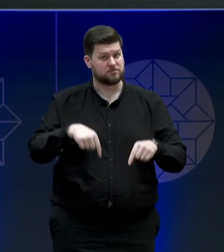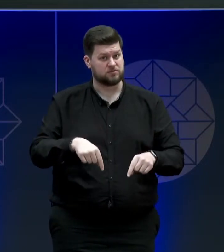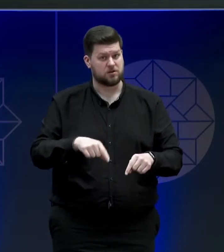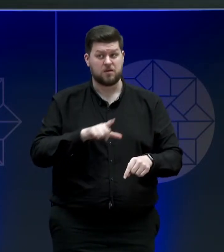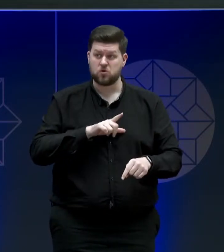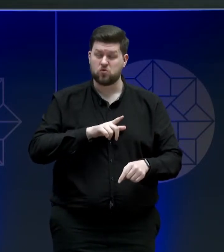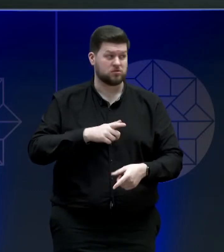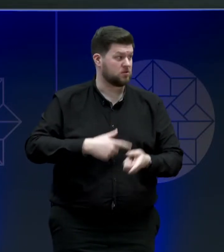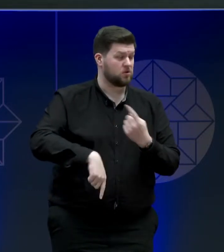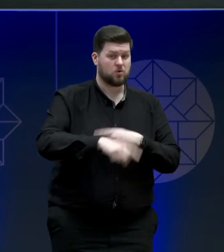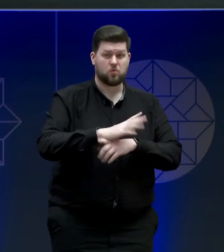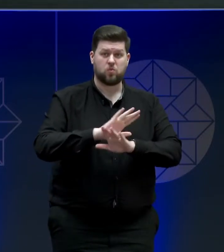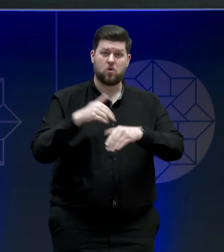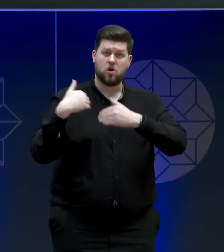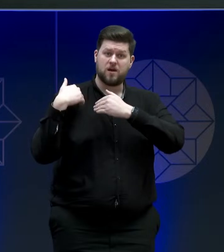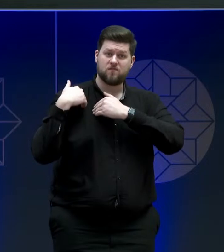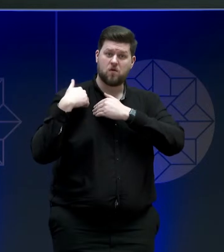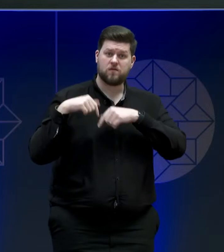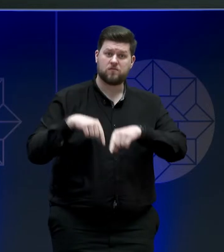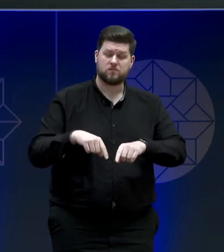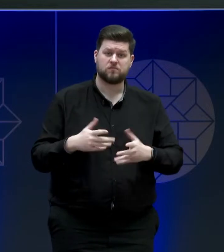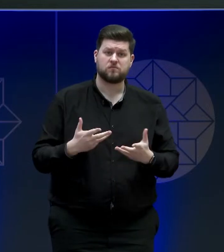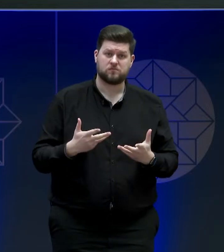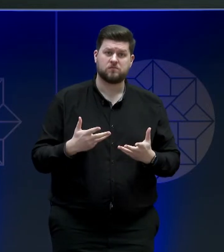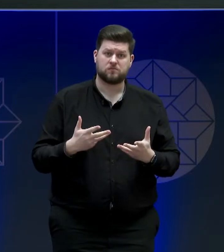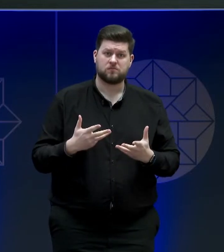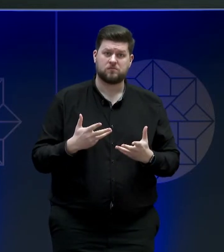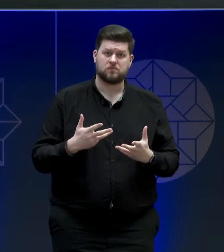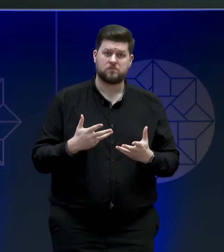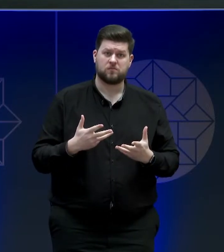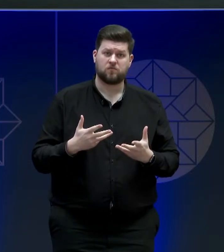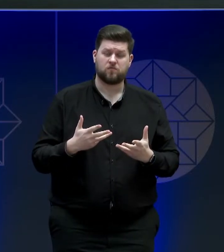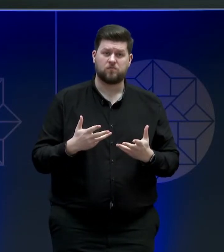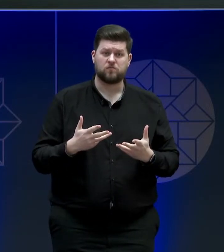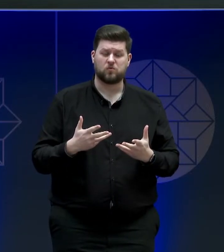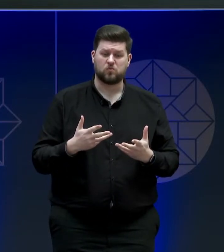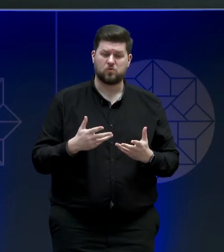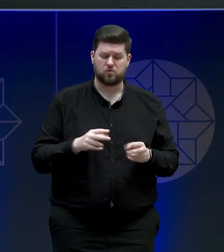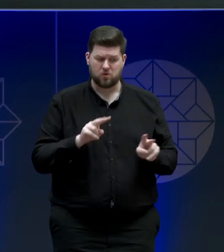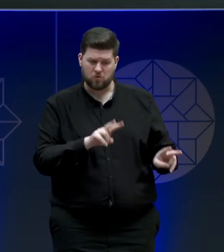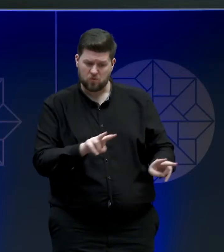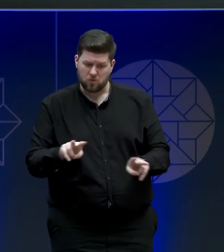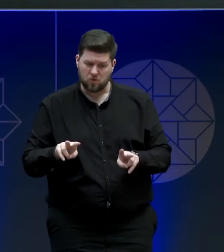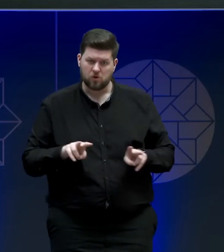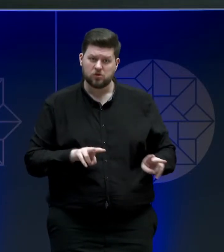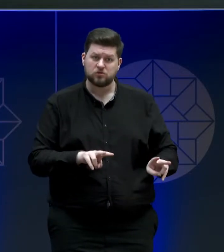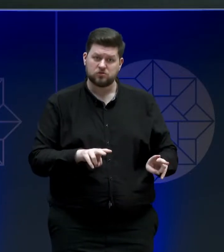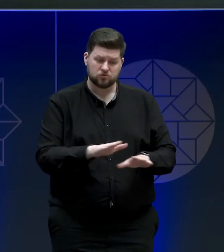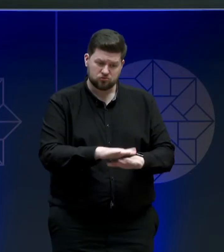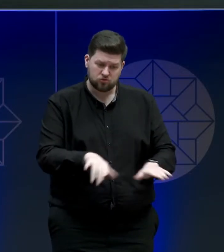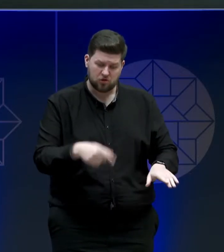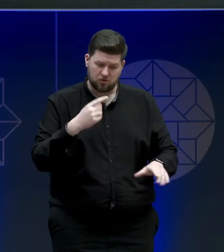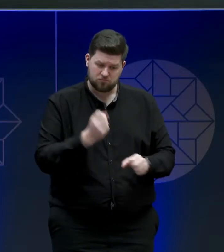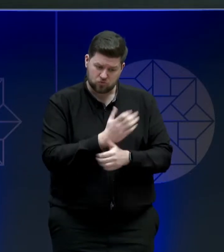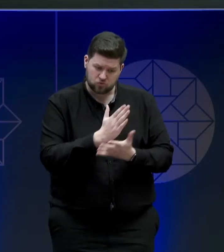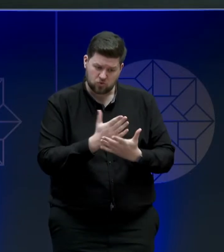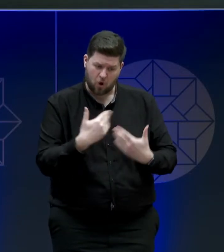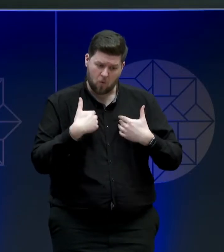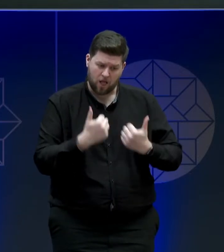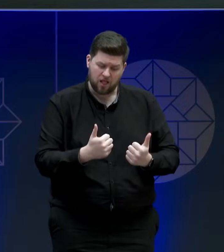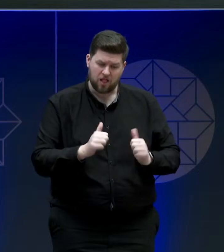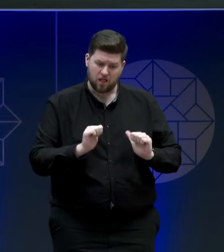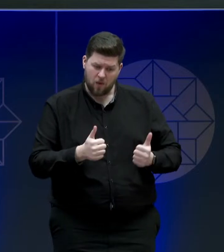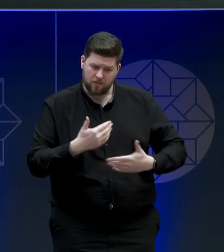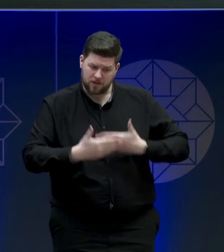on everybody in the public services to be attentive to the welfare and the well-being of children within